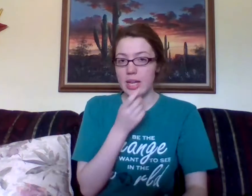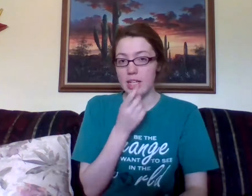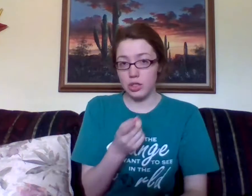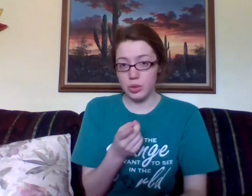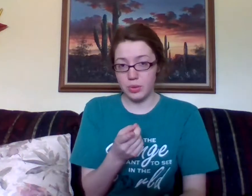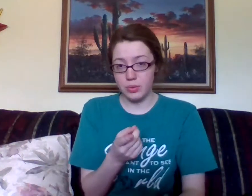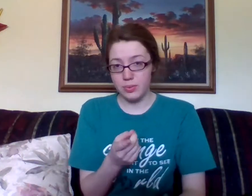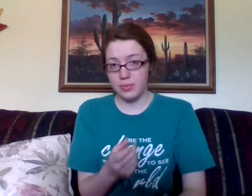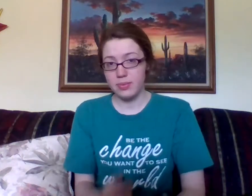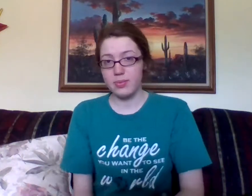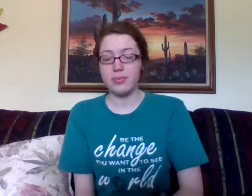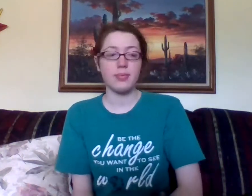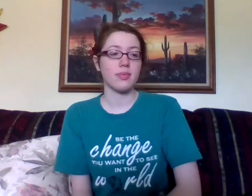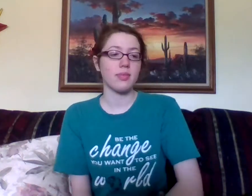That is true.